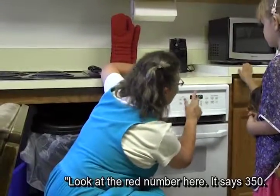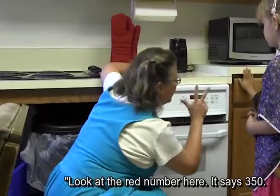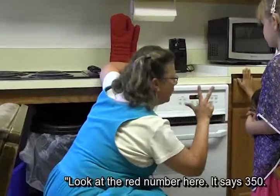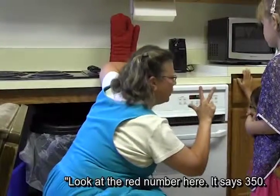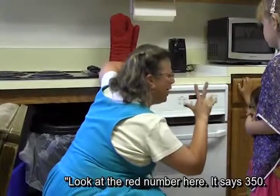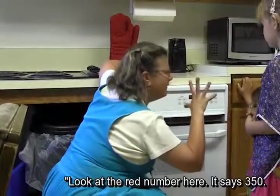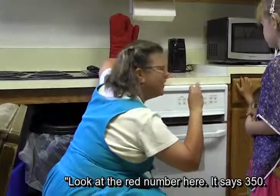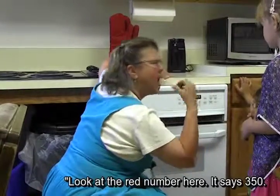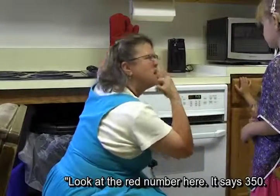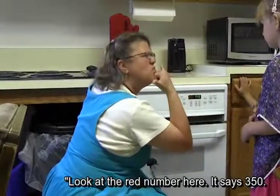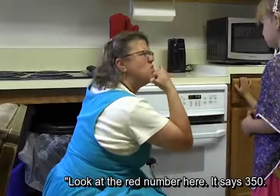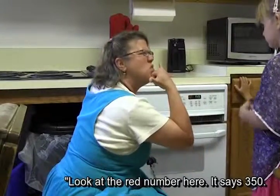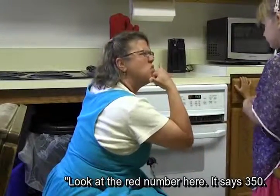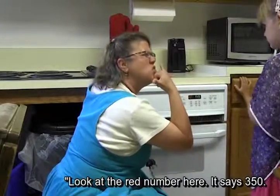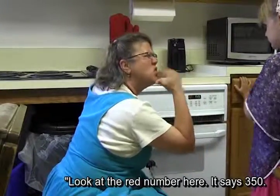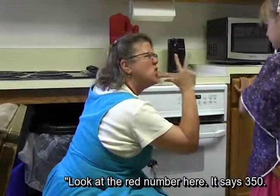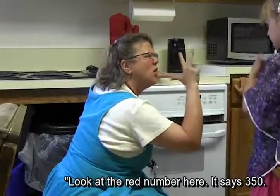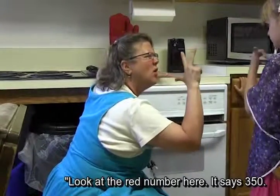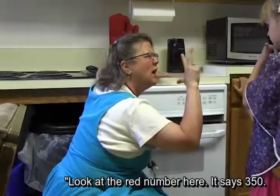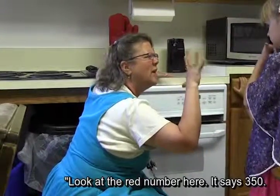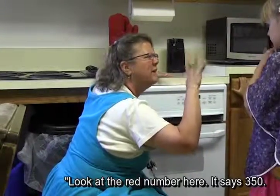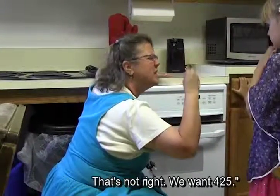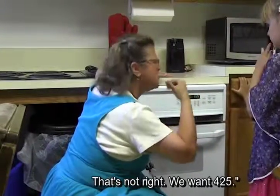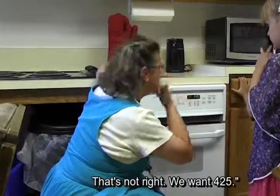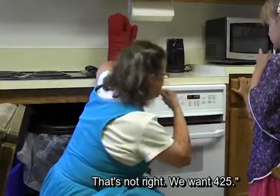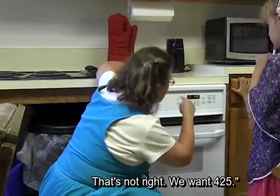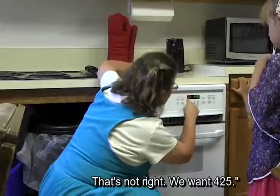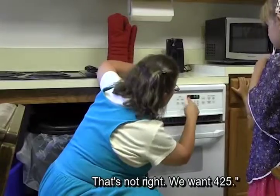Look at the red number here. It says 350. That's not right.